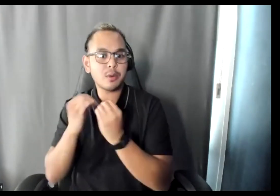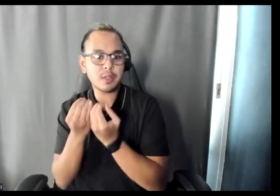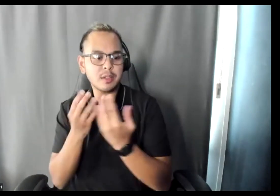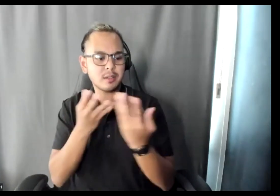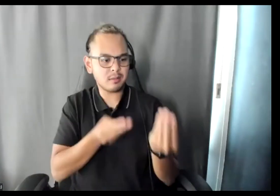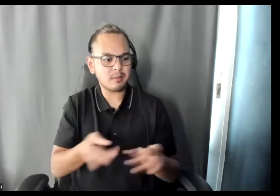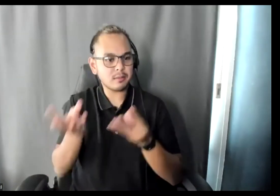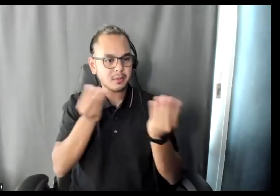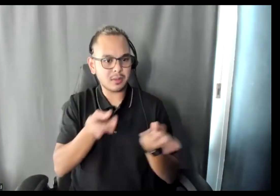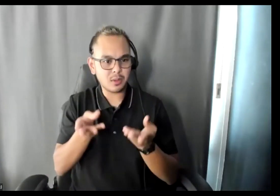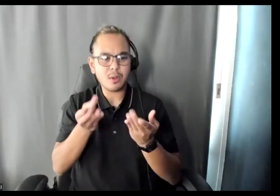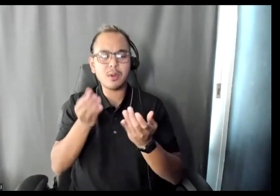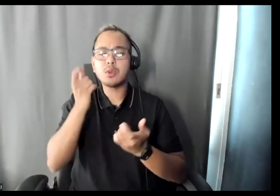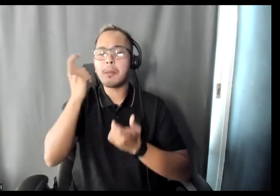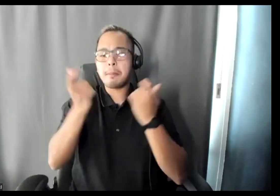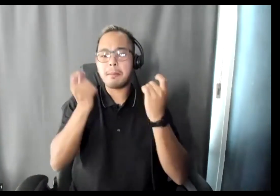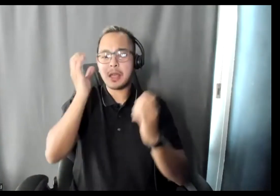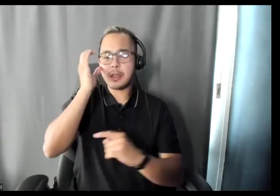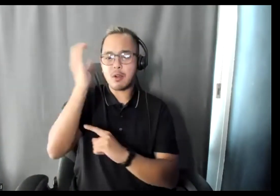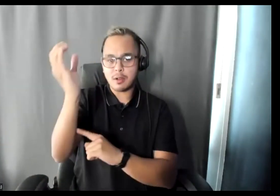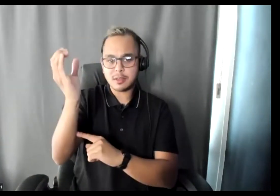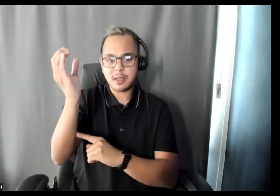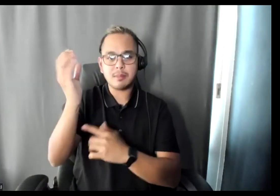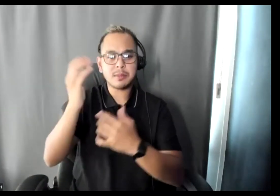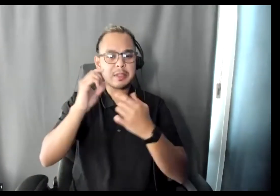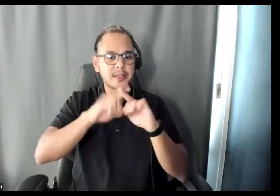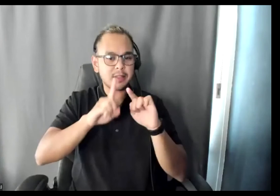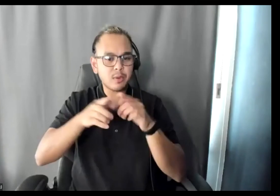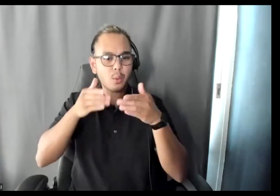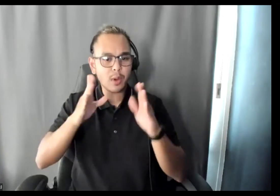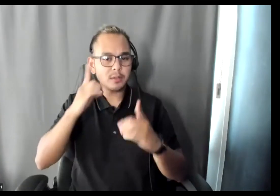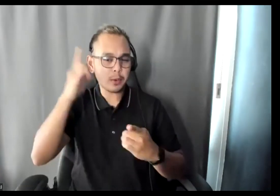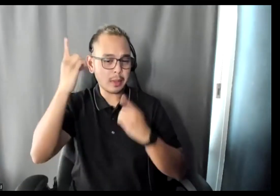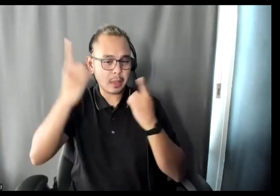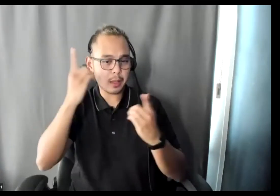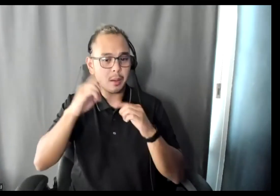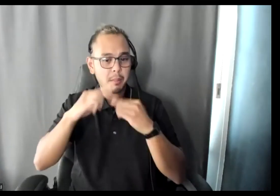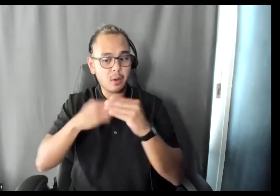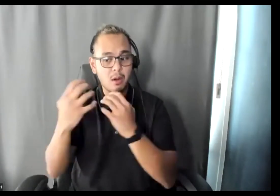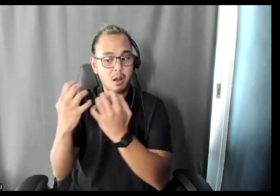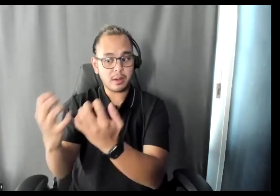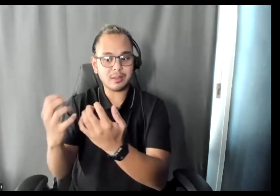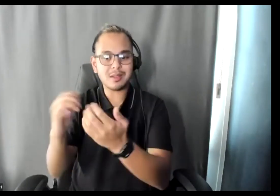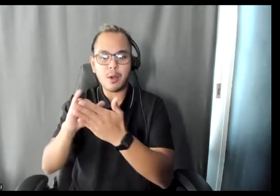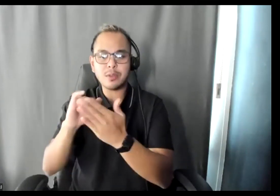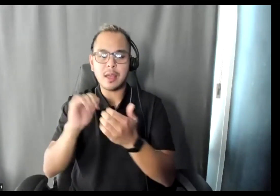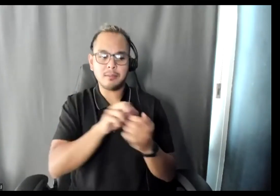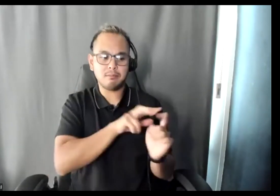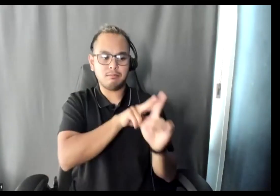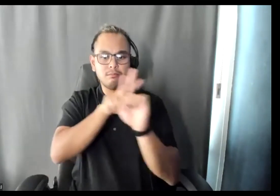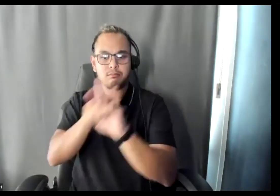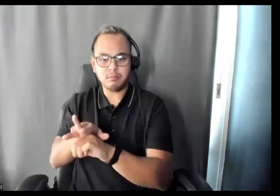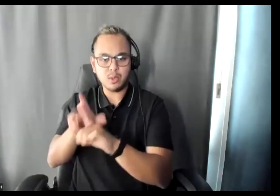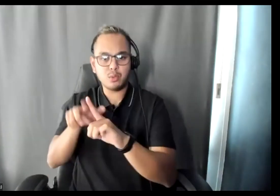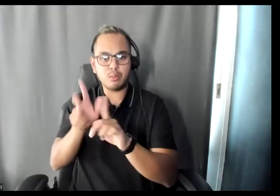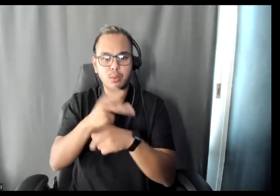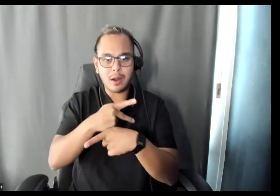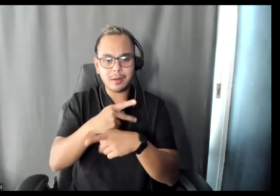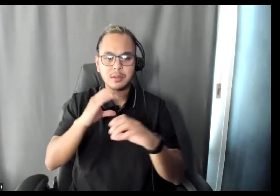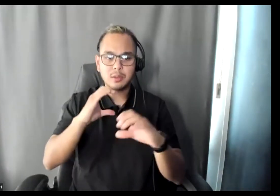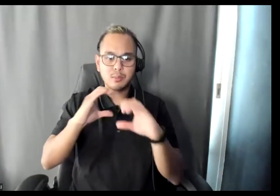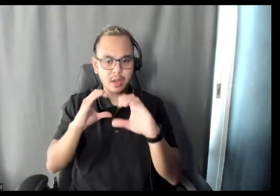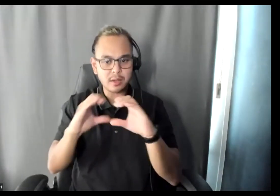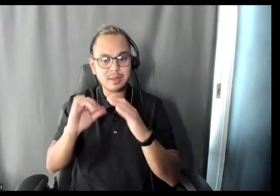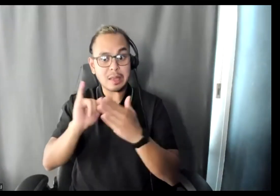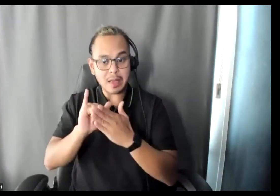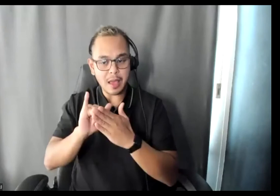these big concepts and different ways of thinking about your audiences play out in your communications tactics and products. And that's really where we're going to help you make